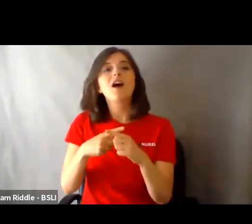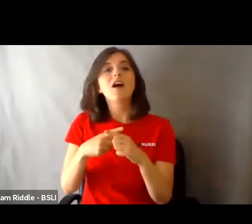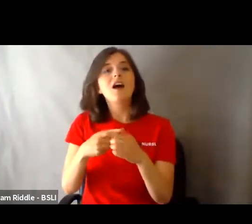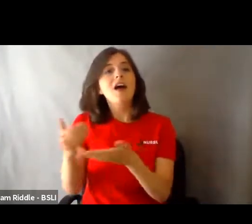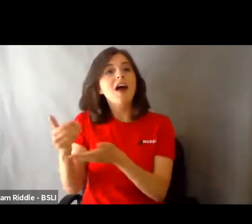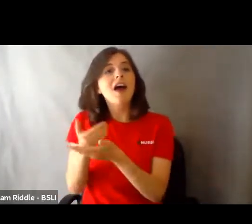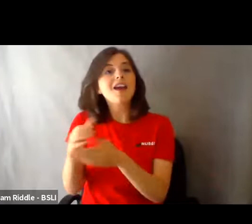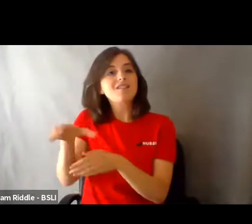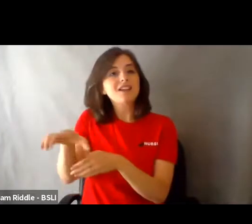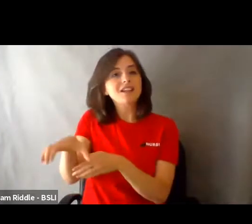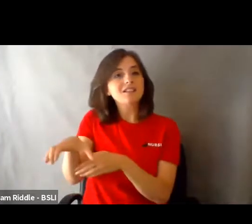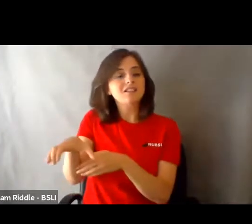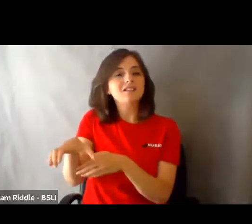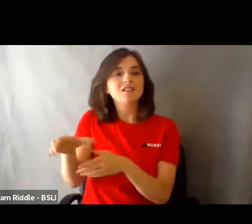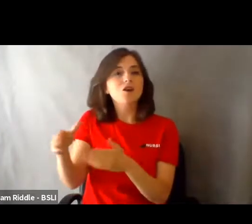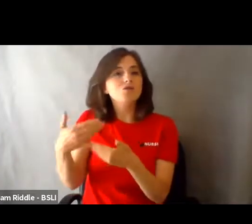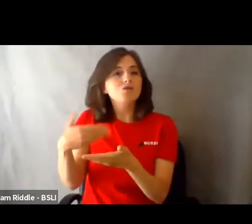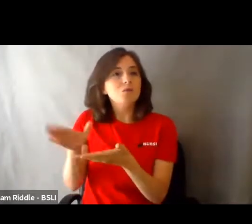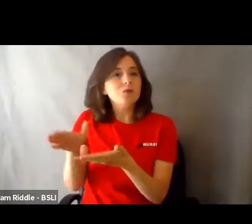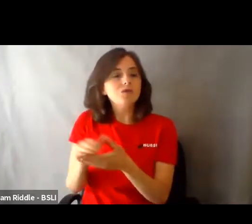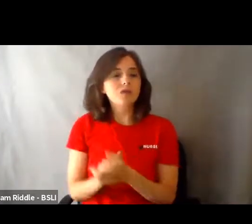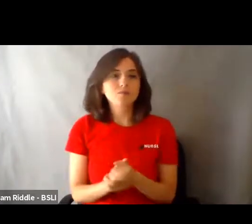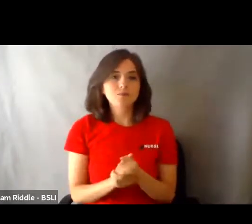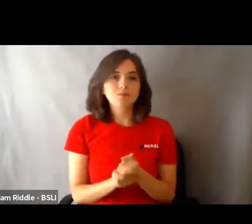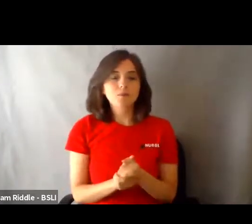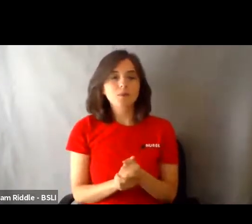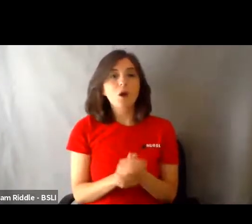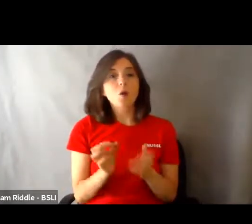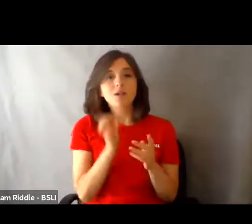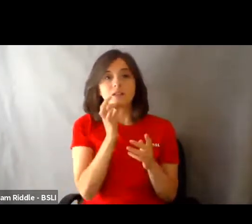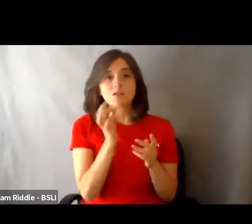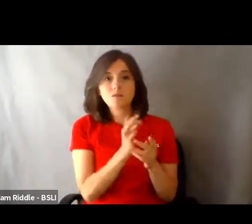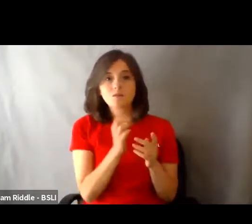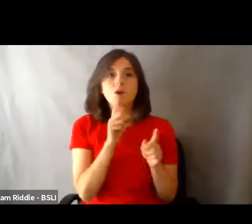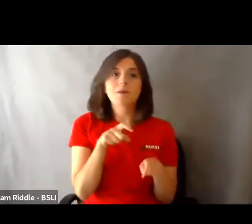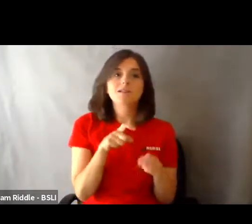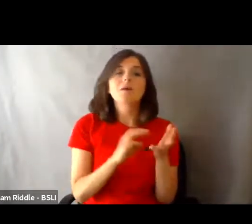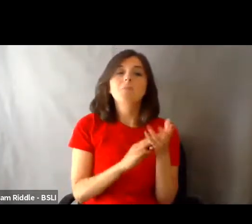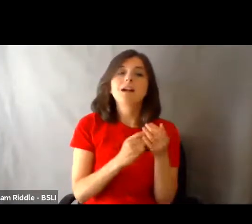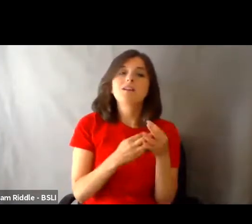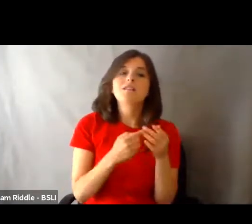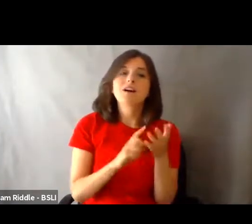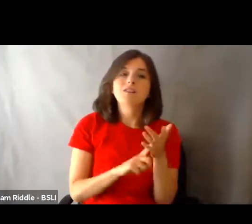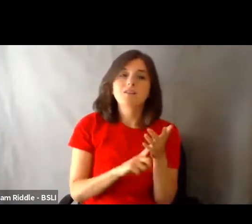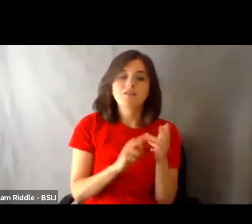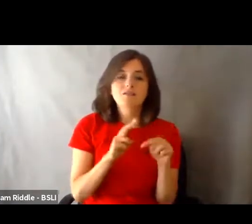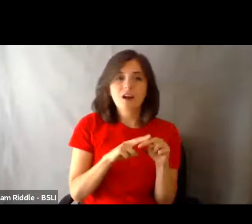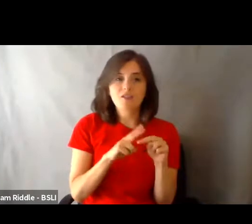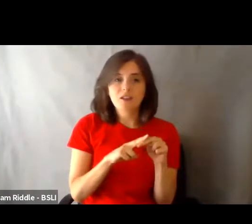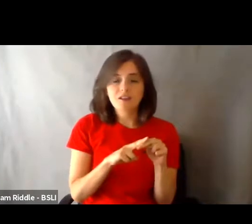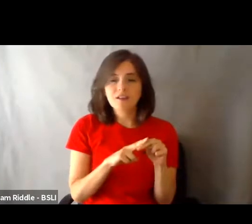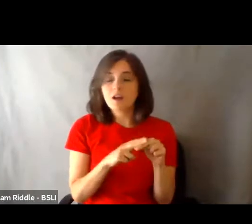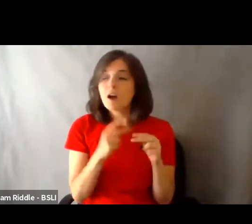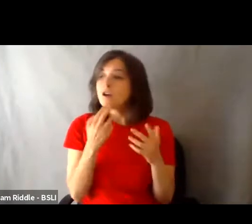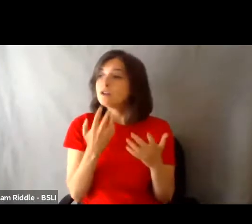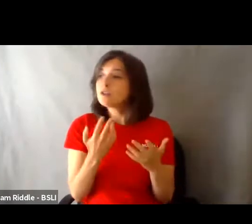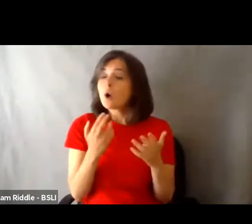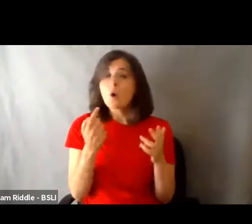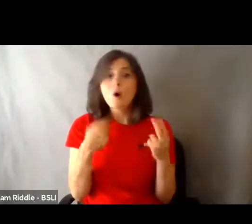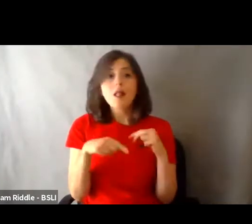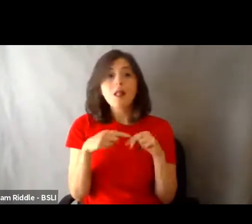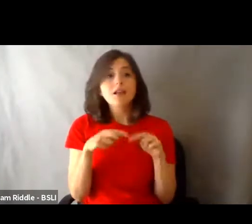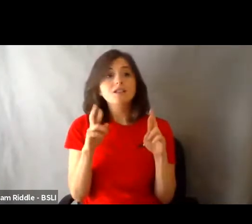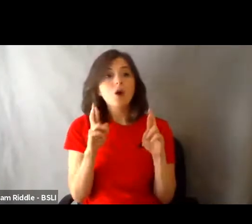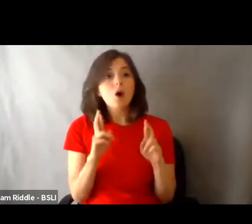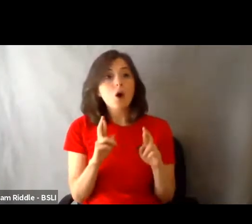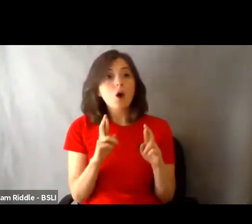Okay, thanks, Tony. From Michael Farry, he says, let's hope universal basic income is ultimately